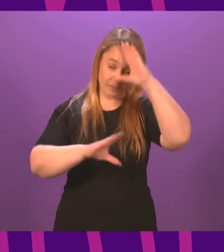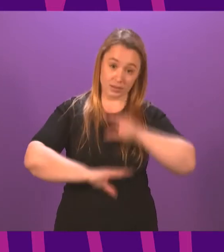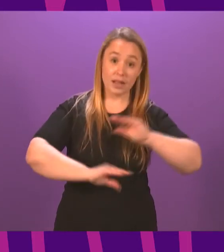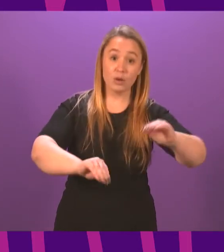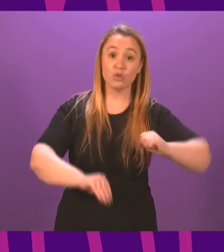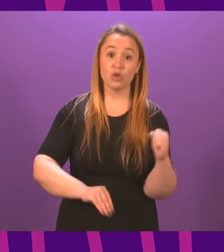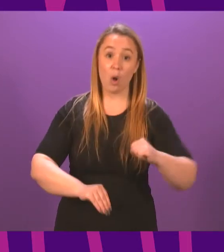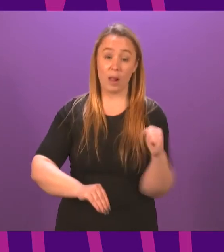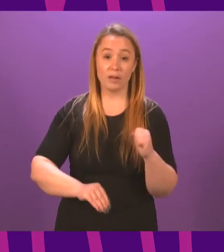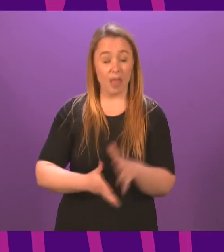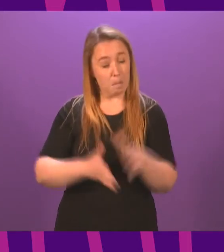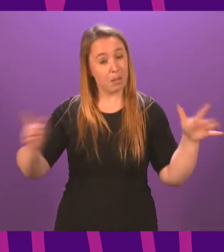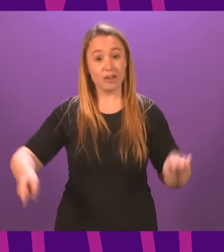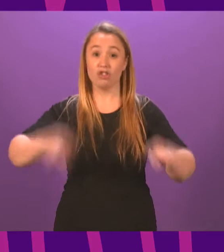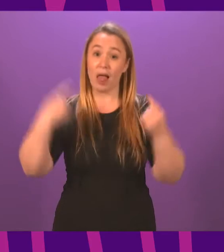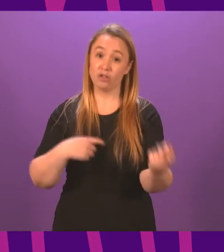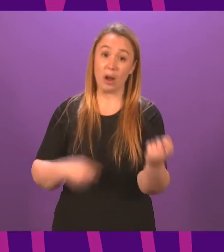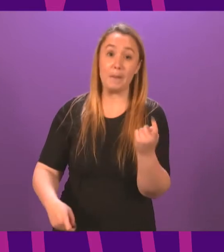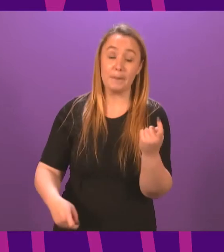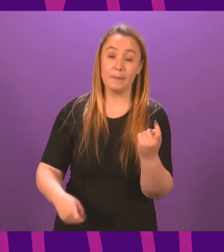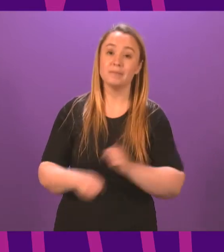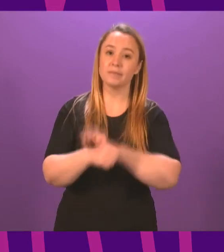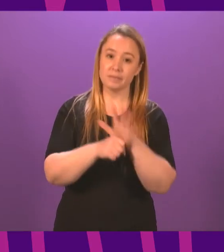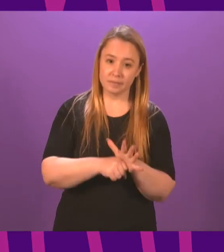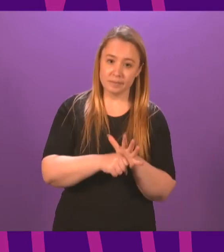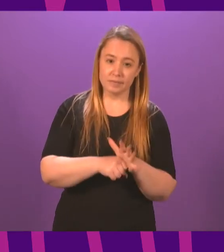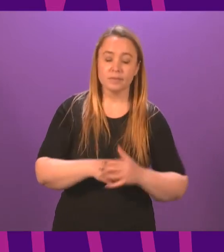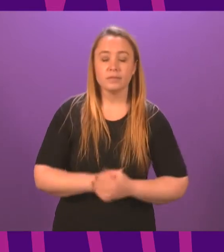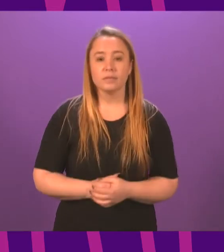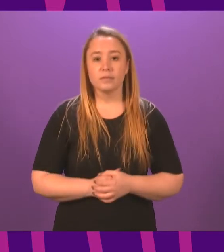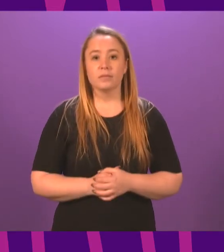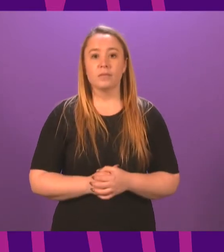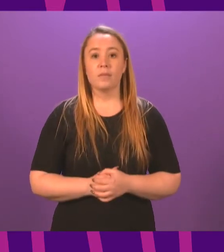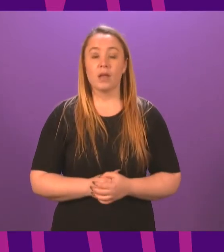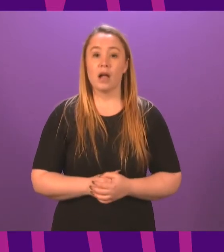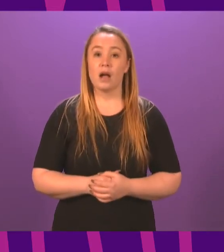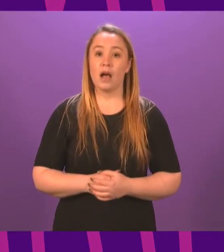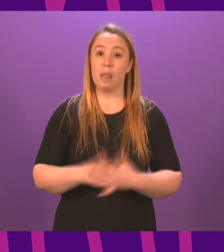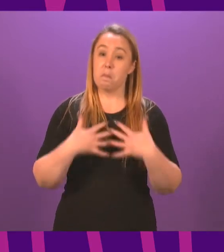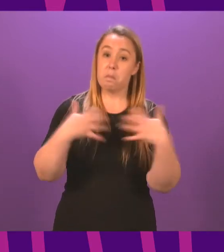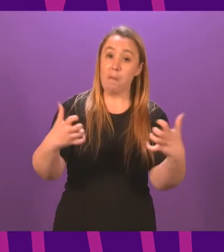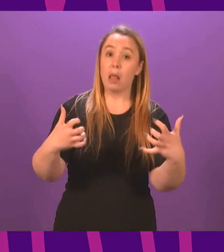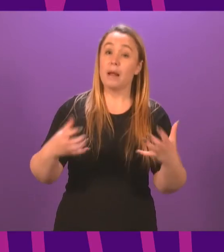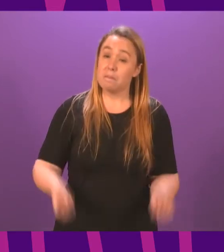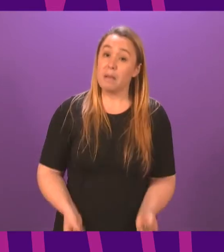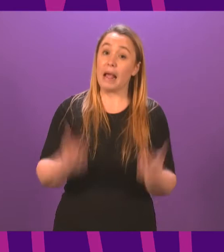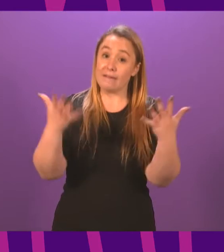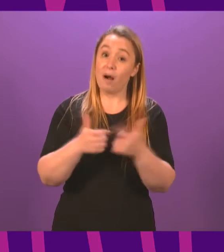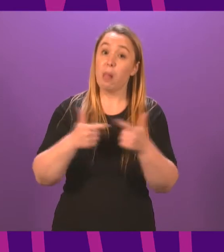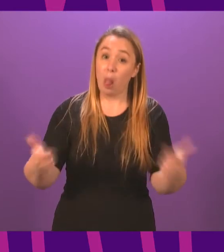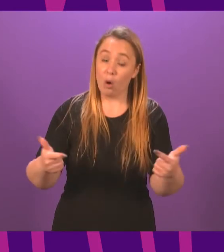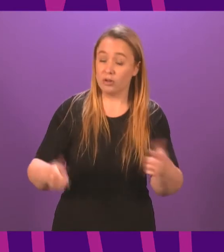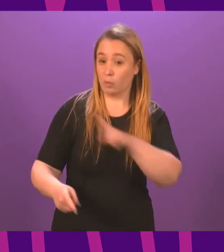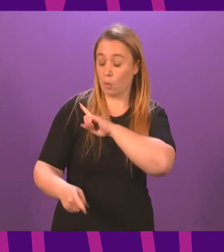challenge of our lifetimes. Ever since then, the people have made enormous sacrifices for the sake of suppressing